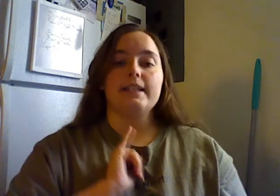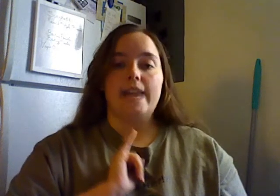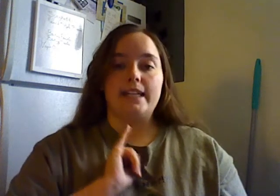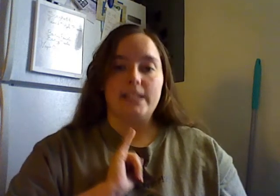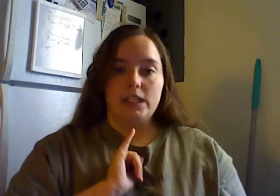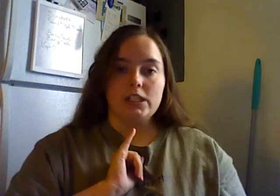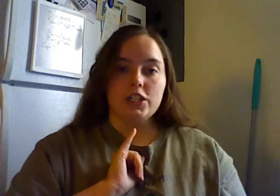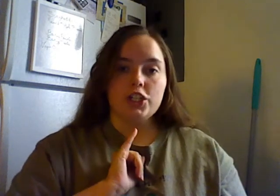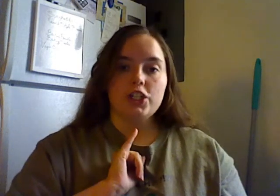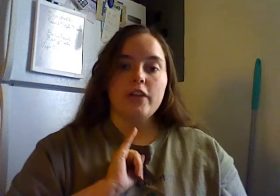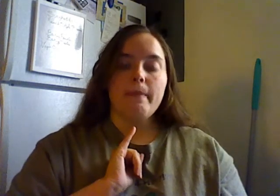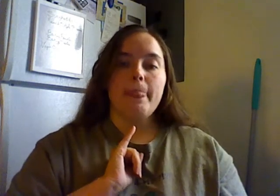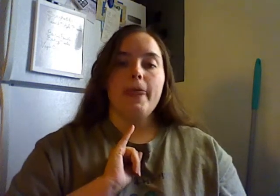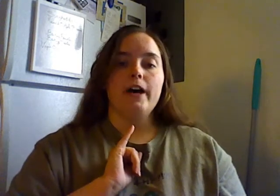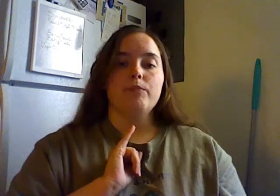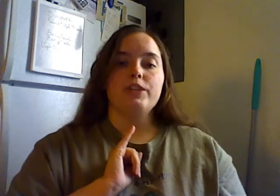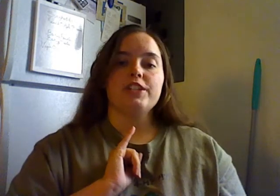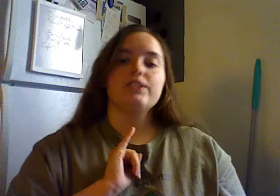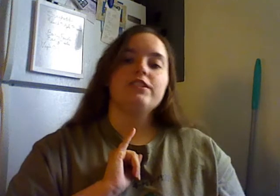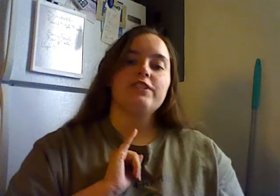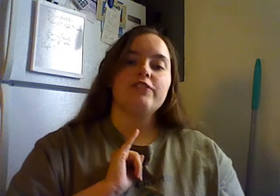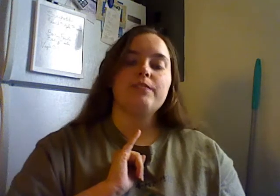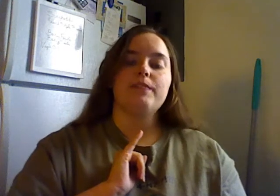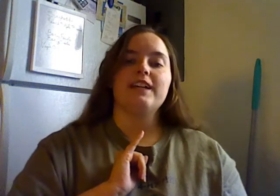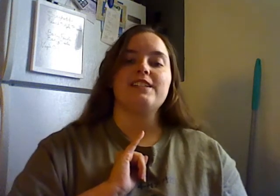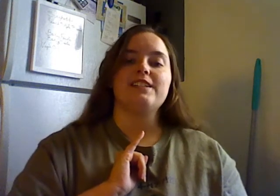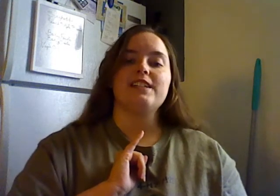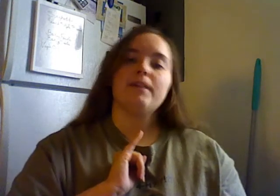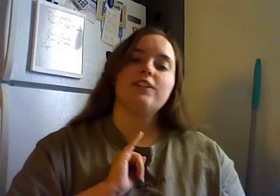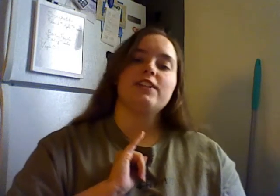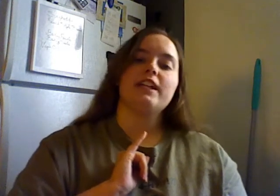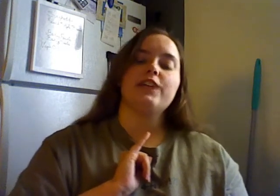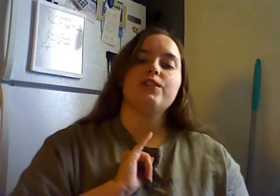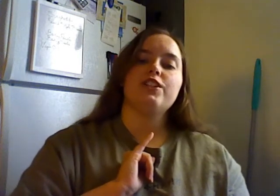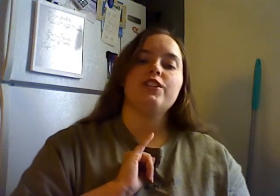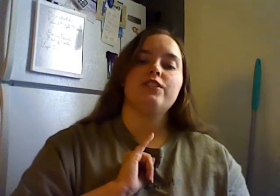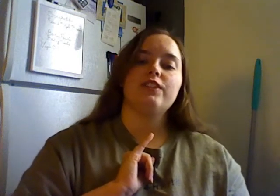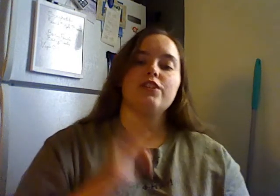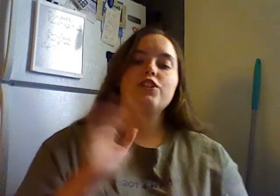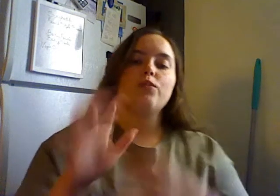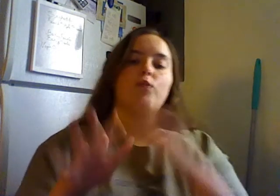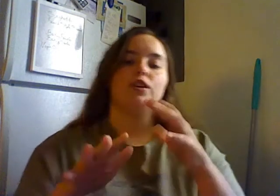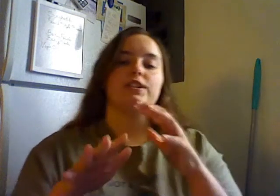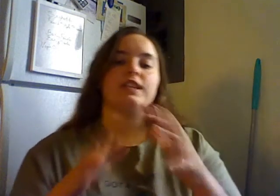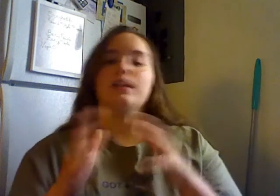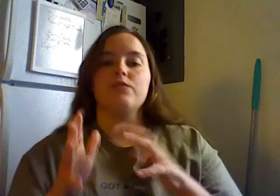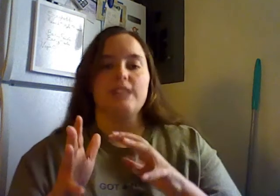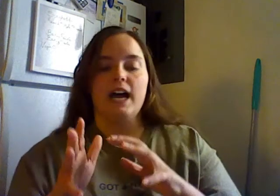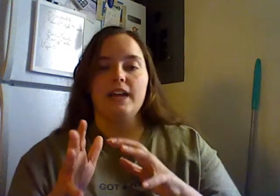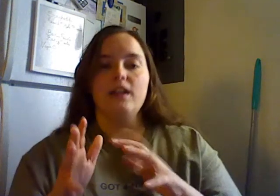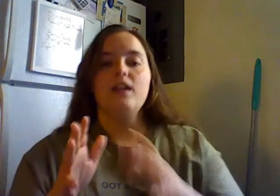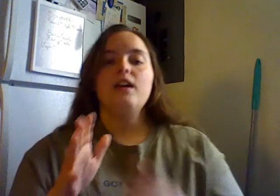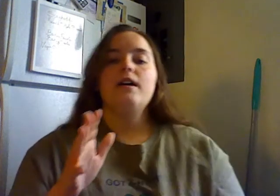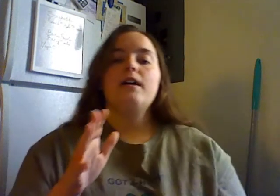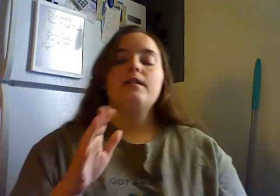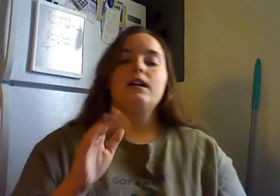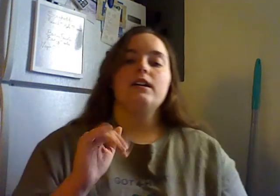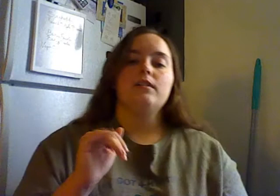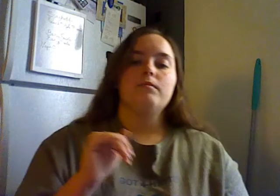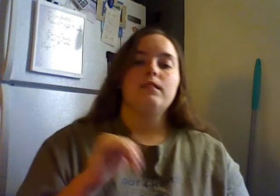Exact English, which is a little different because in American Sign Language, there are certain words that they don't sign,